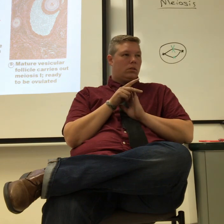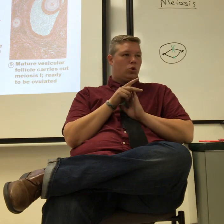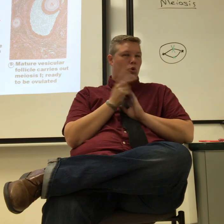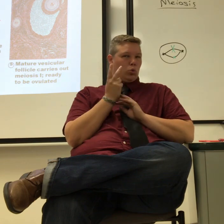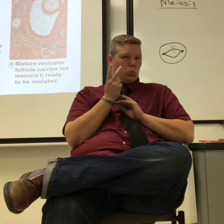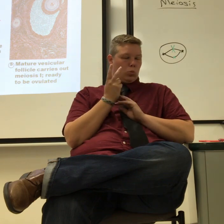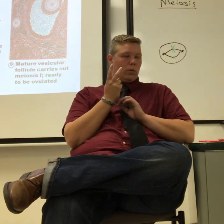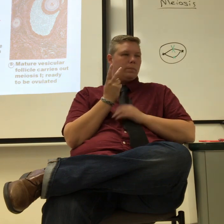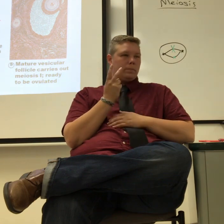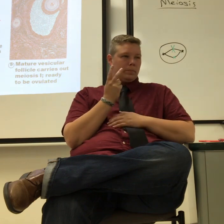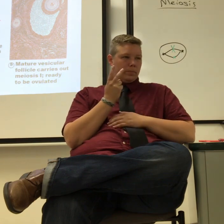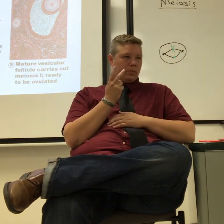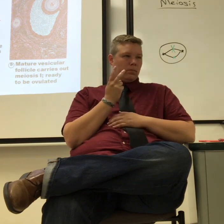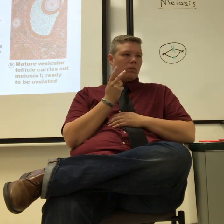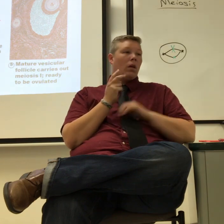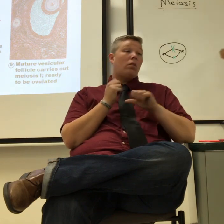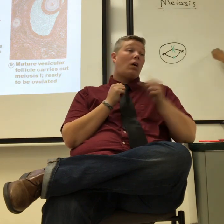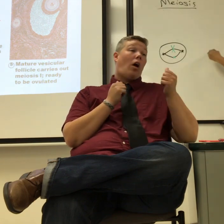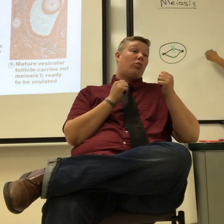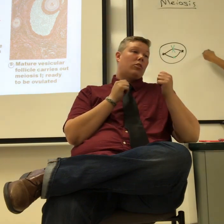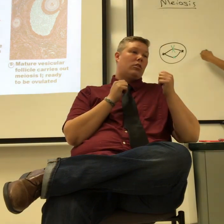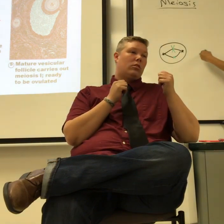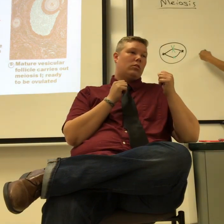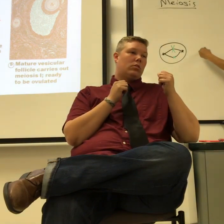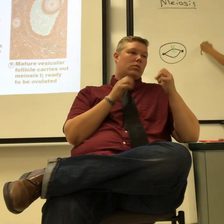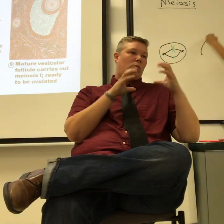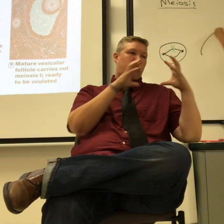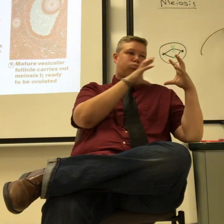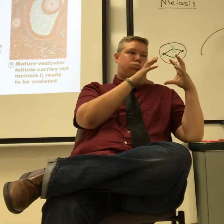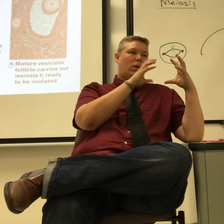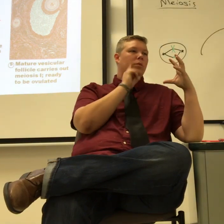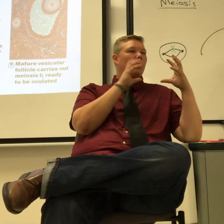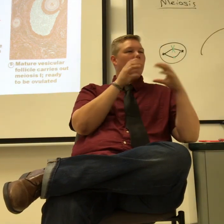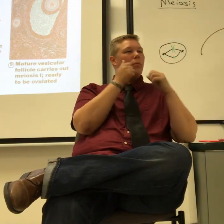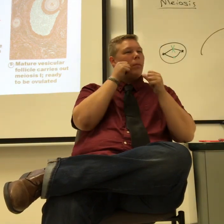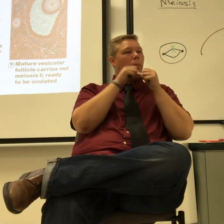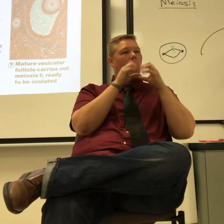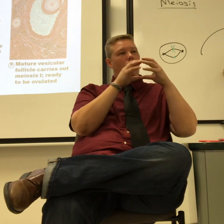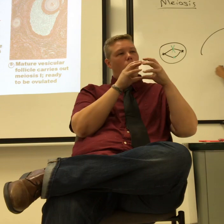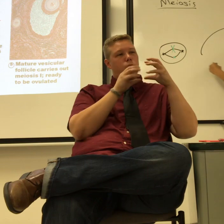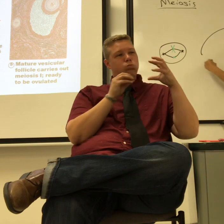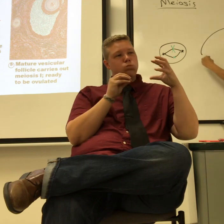2 for one cell. Let's draw the other cell, the one that got all the cytoplasm.